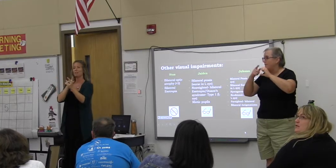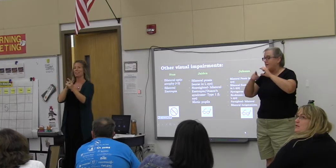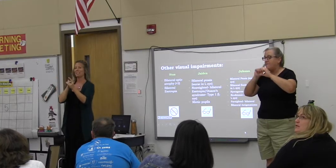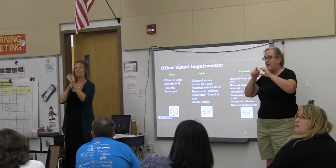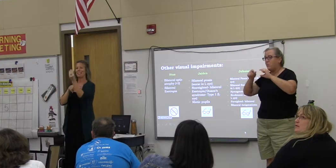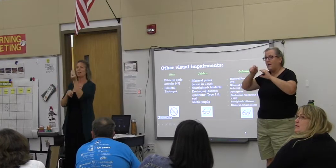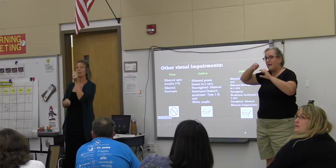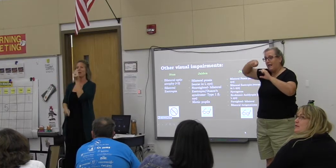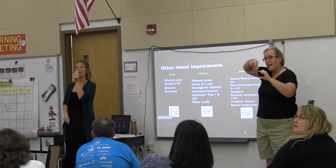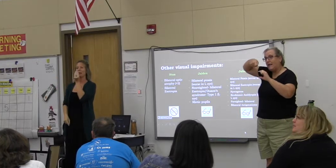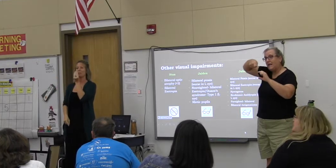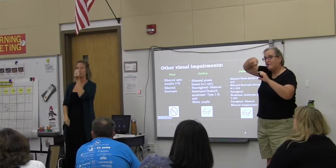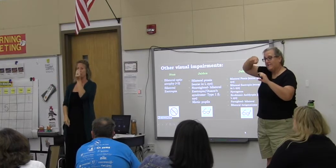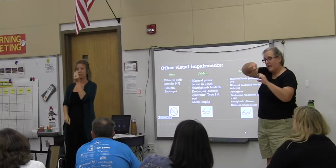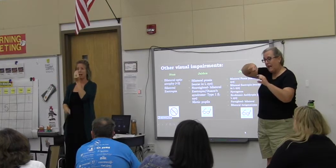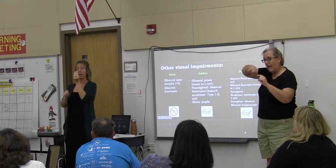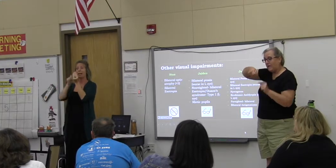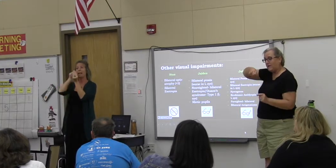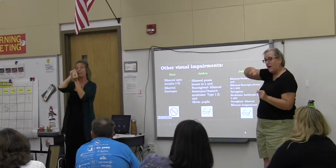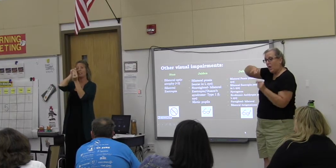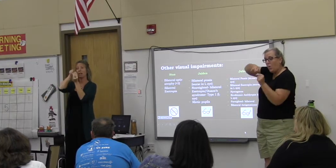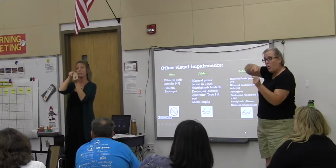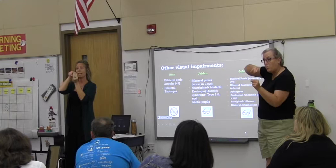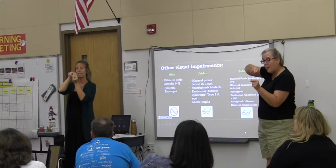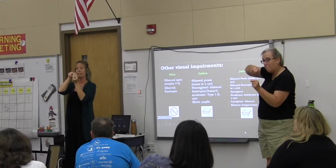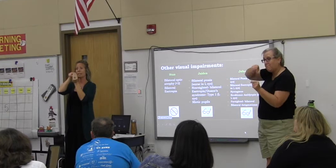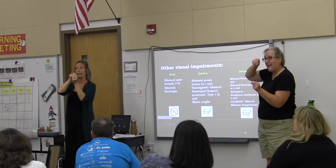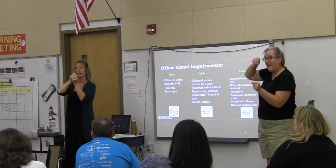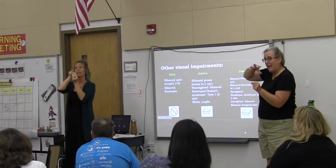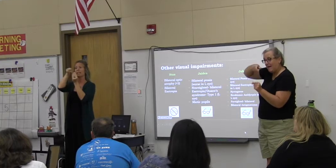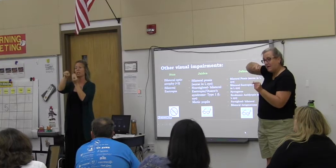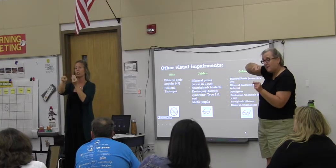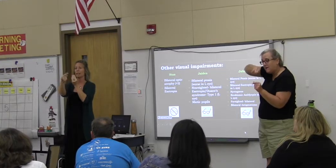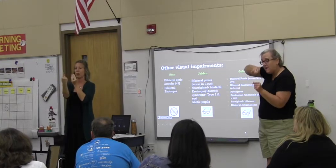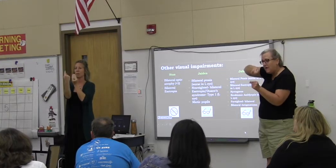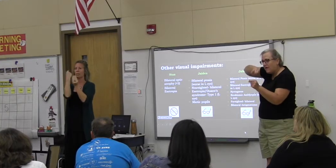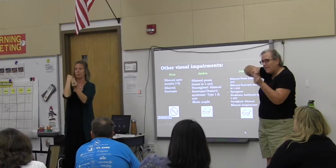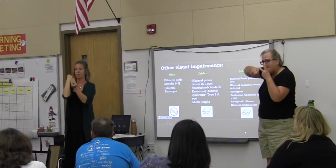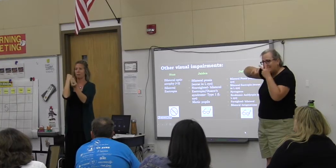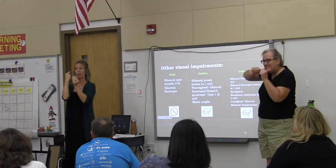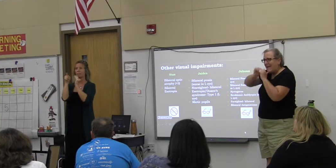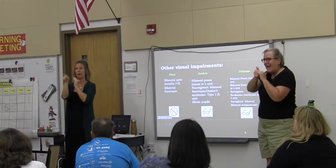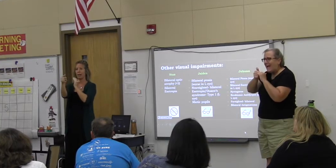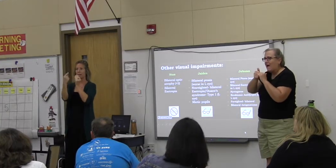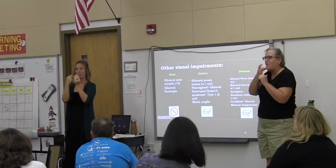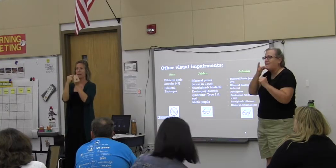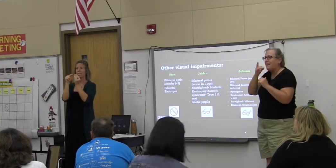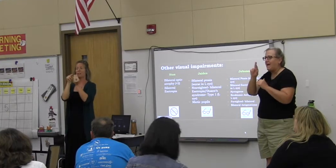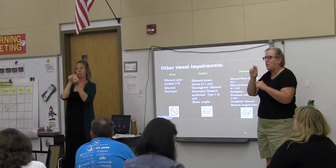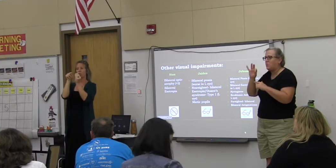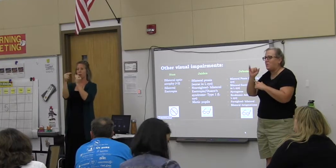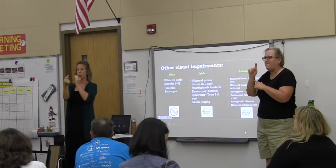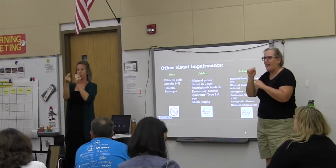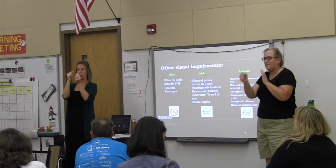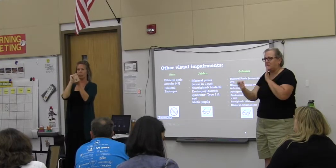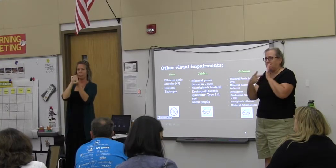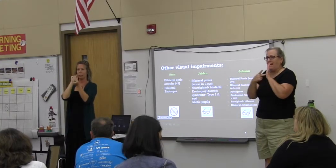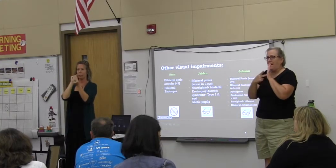And so what they do is they hold it up to his eye and they shine a light in his eye and they look at how the light reflects back. If